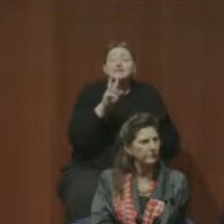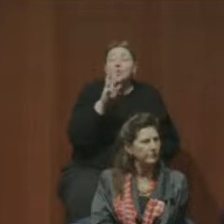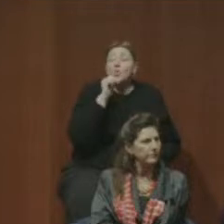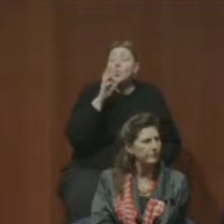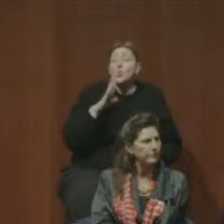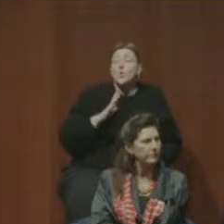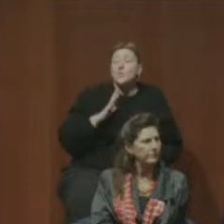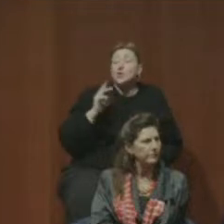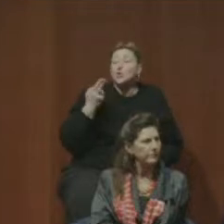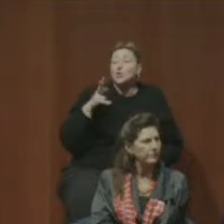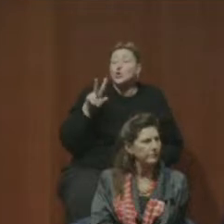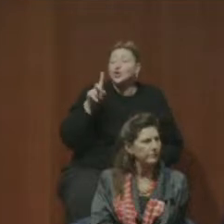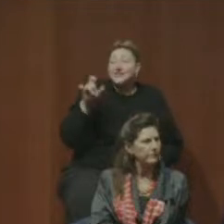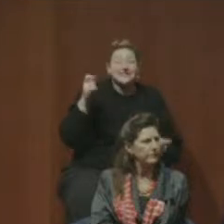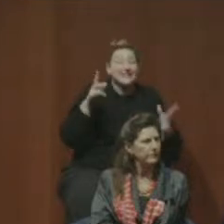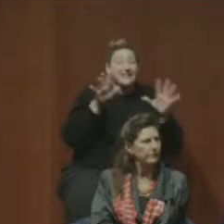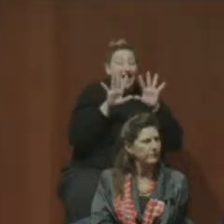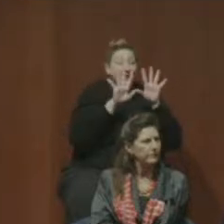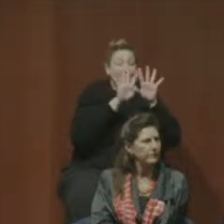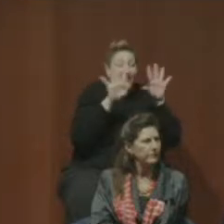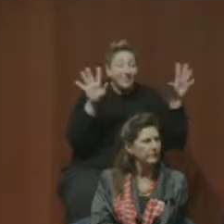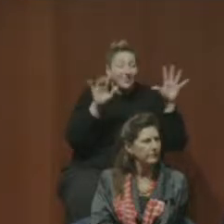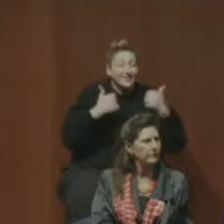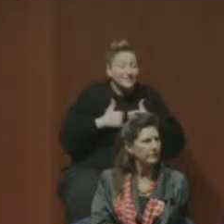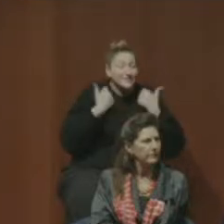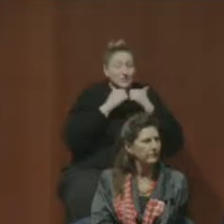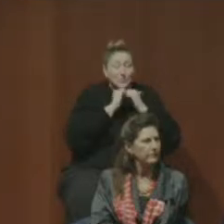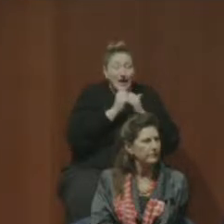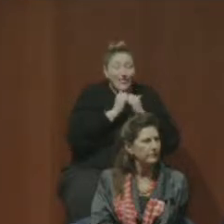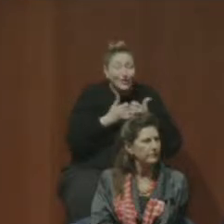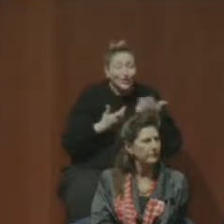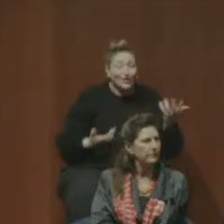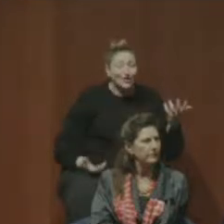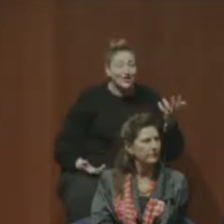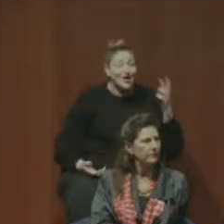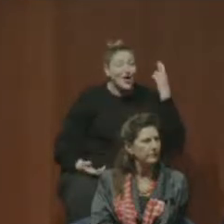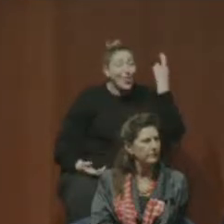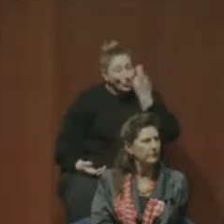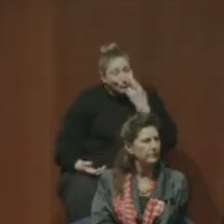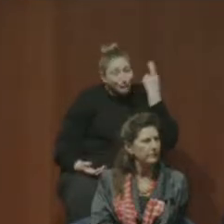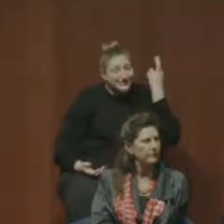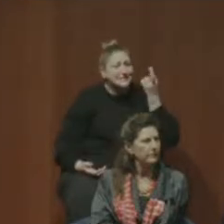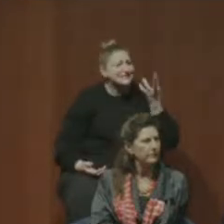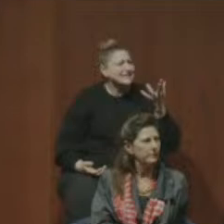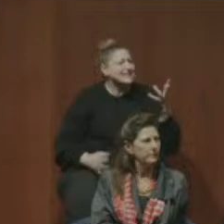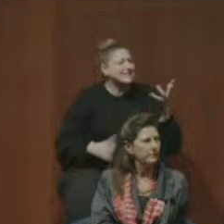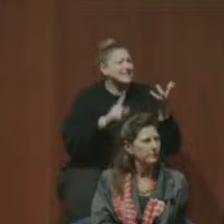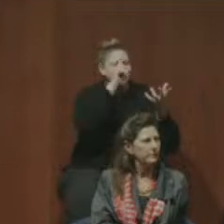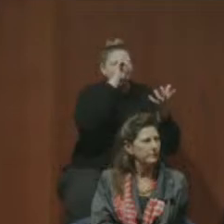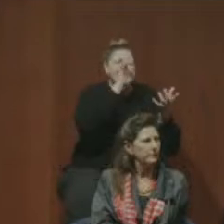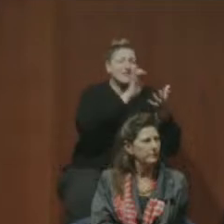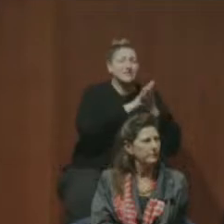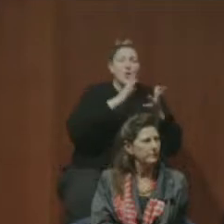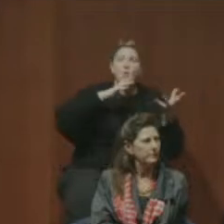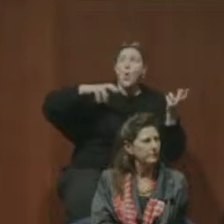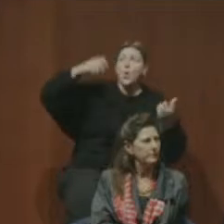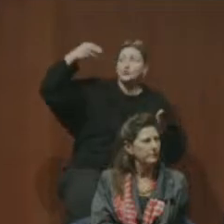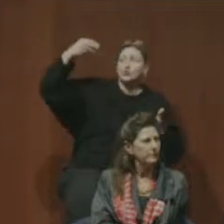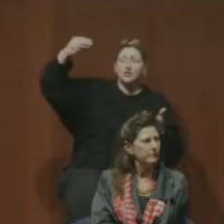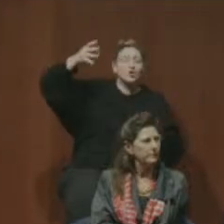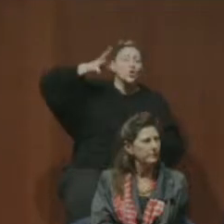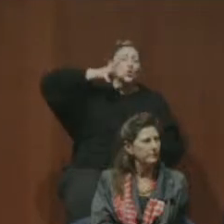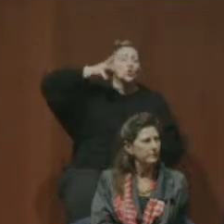now existent side by side. And some of that is because there is that older generation, that your